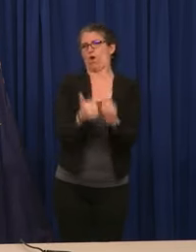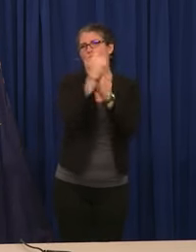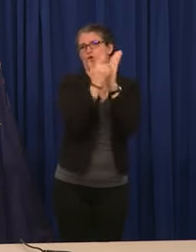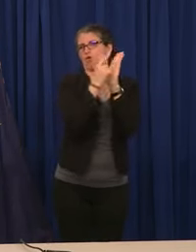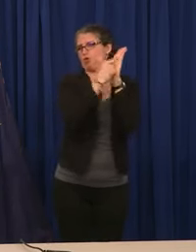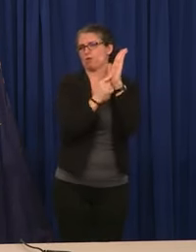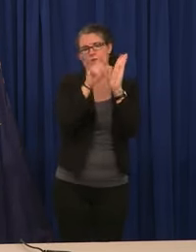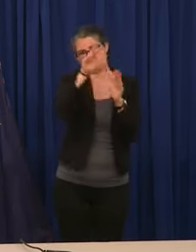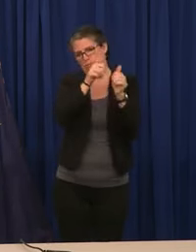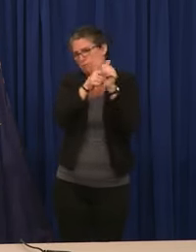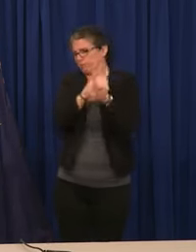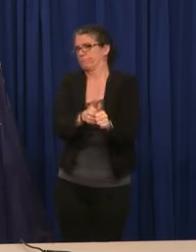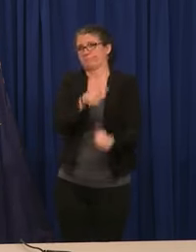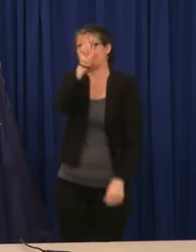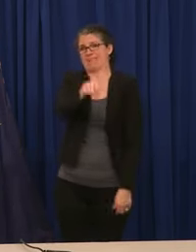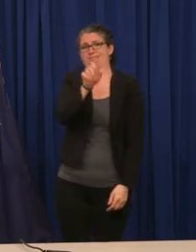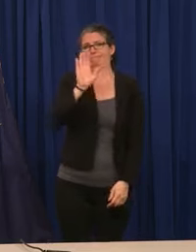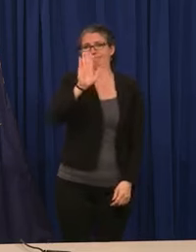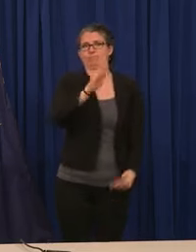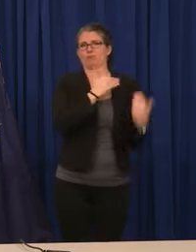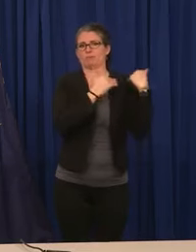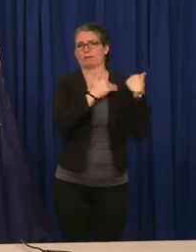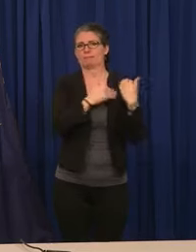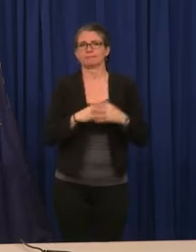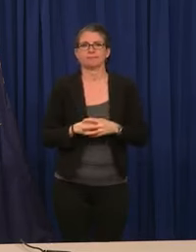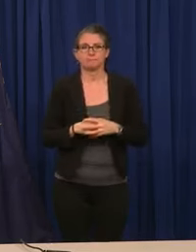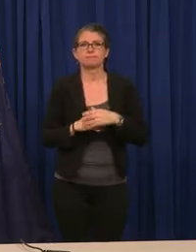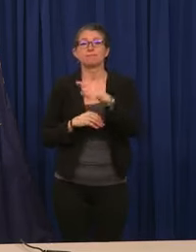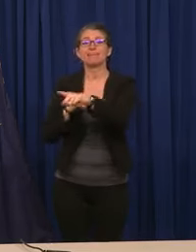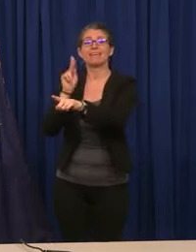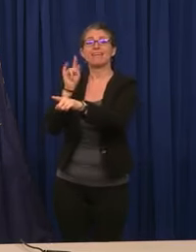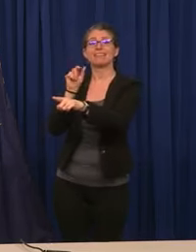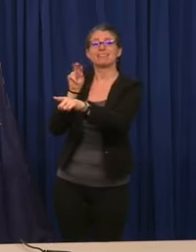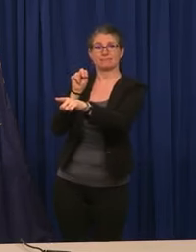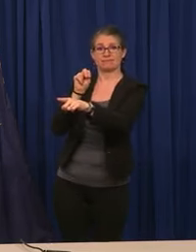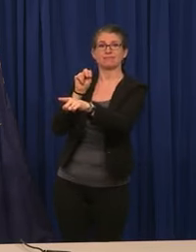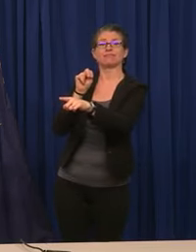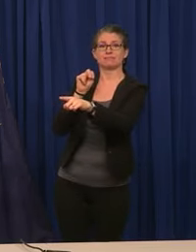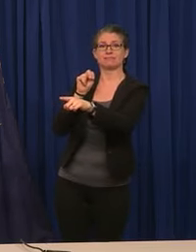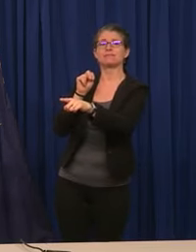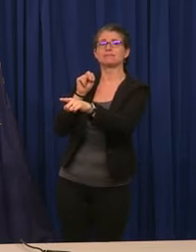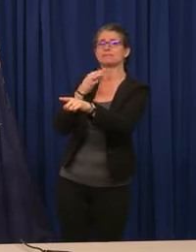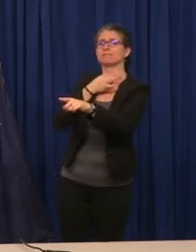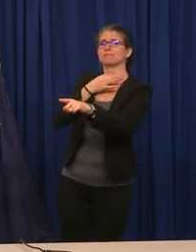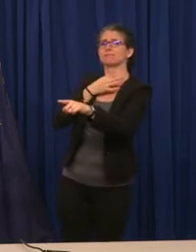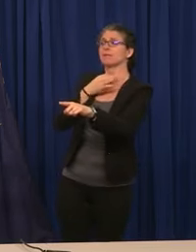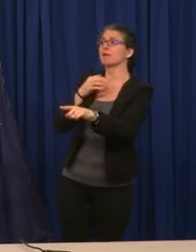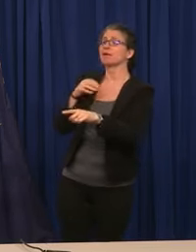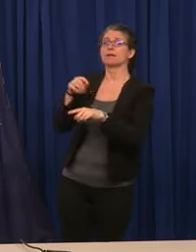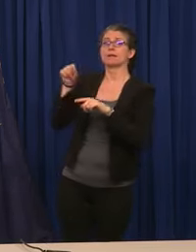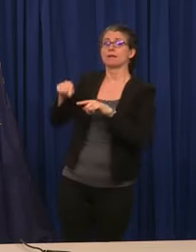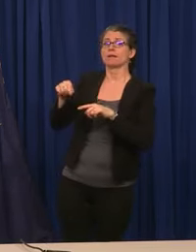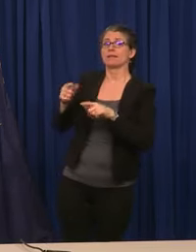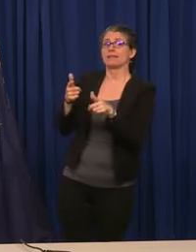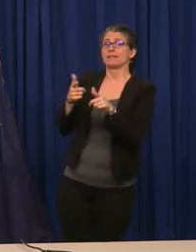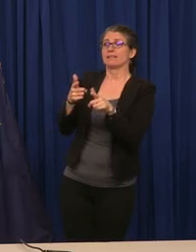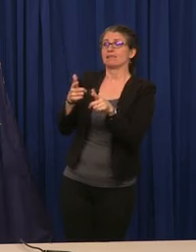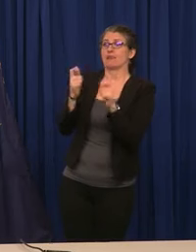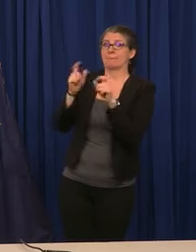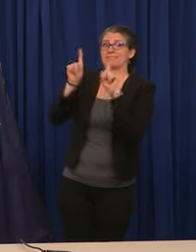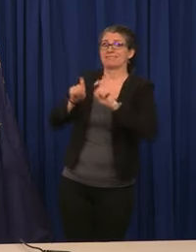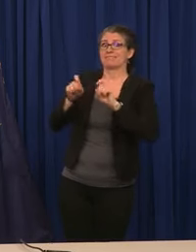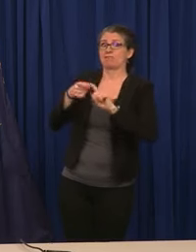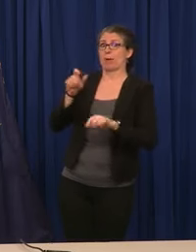administered by the CDC? Are they going to be distributed to healthcare providers, and where will they go? Also, Good. How much will it cost? Okay, so more questions on